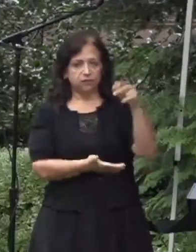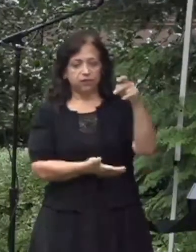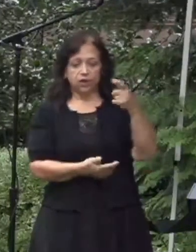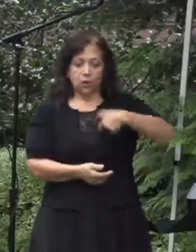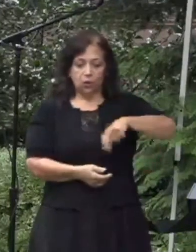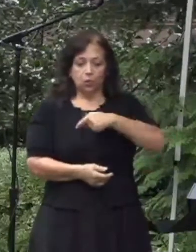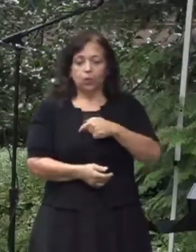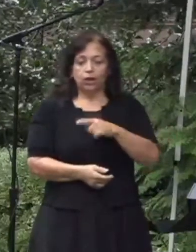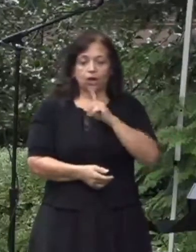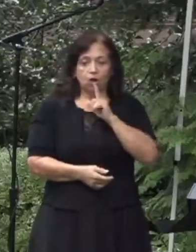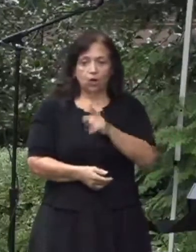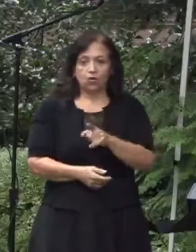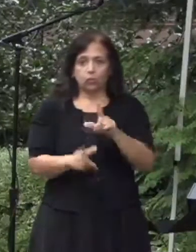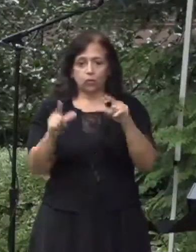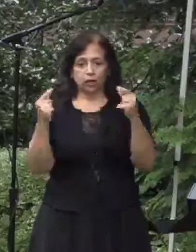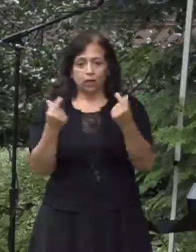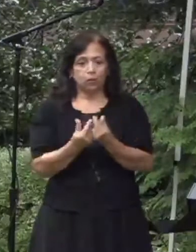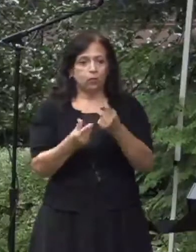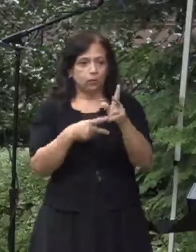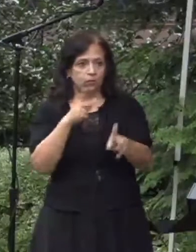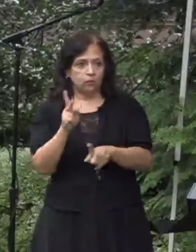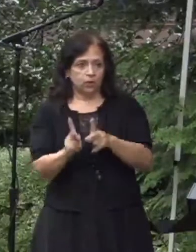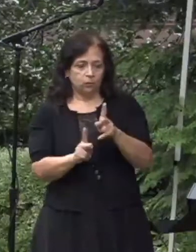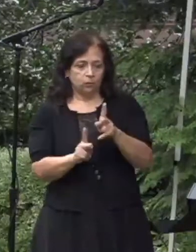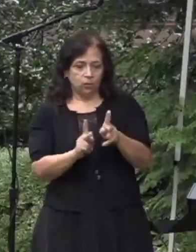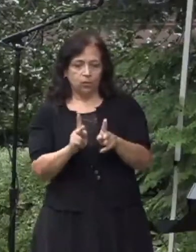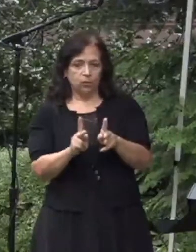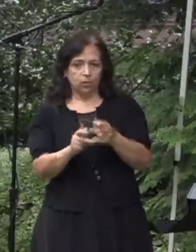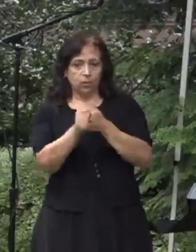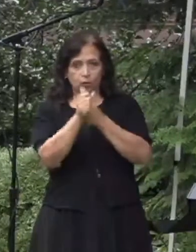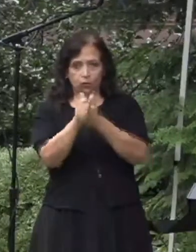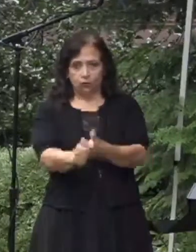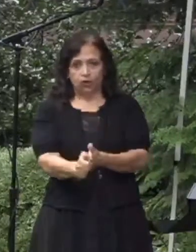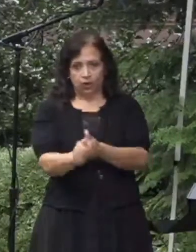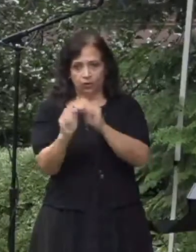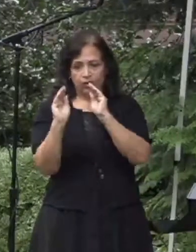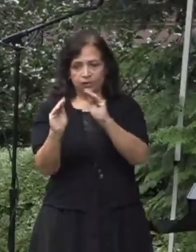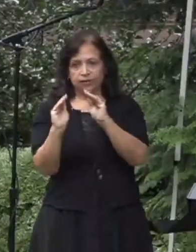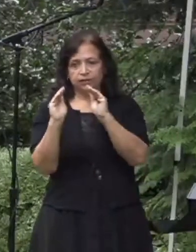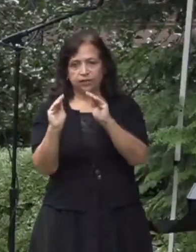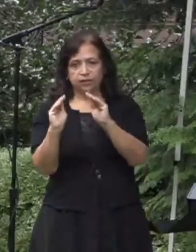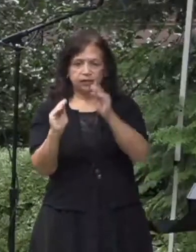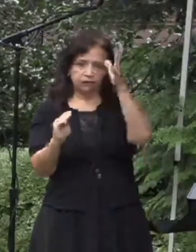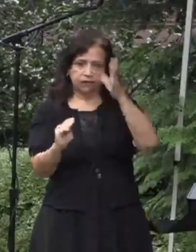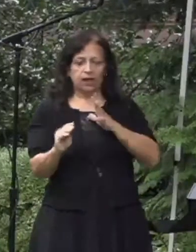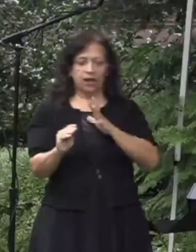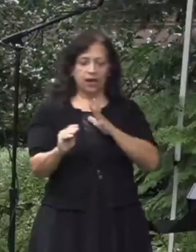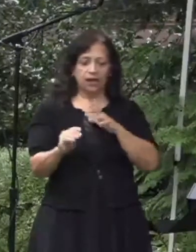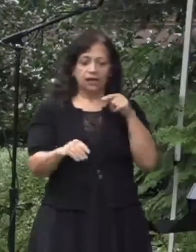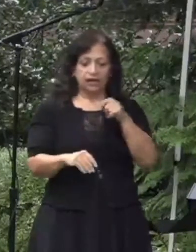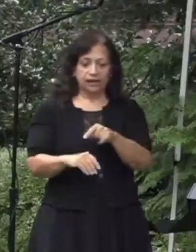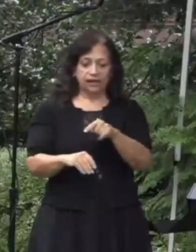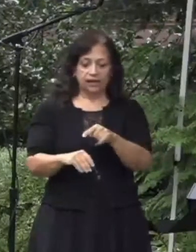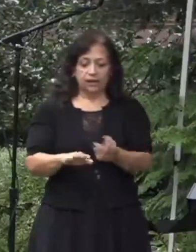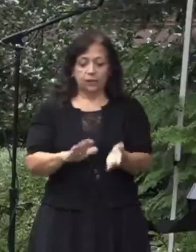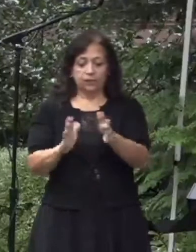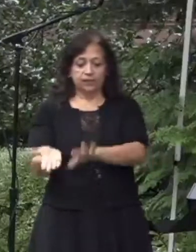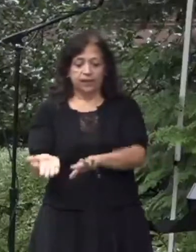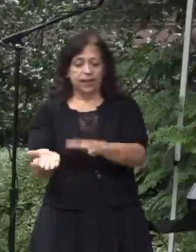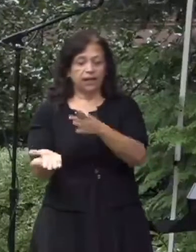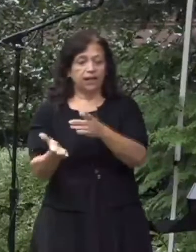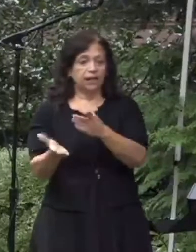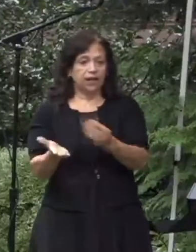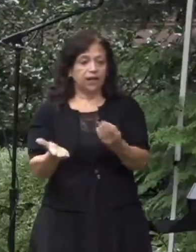are literally a group of people who follow the teachings of a guy who was raised from the